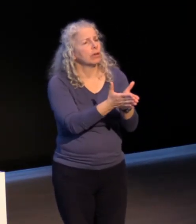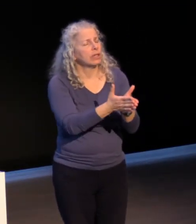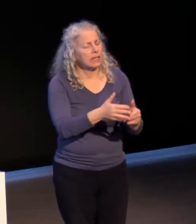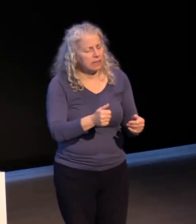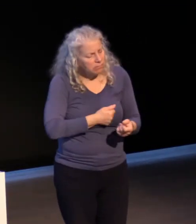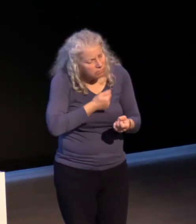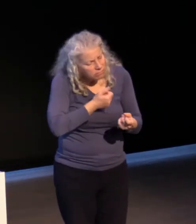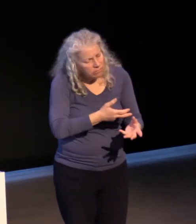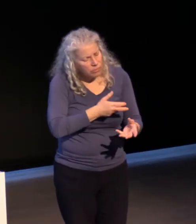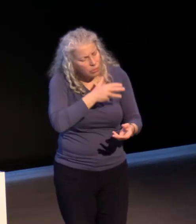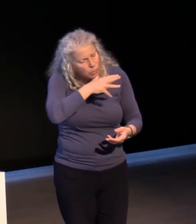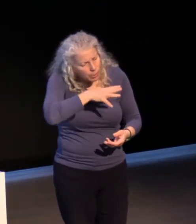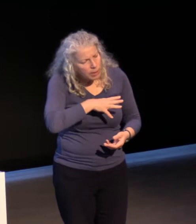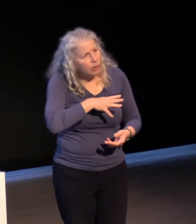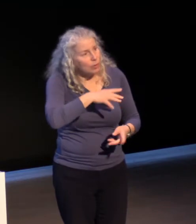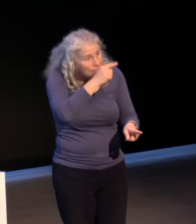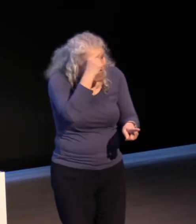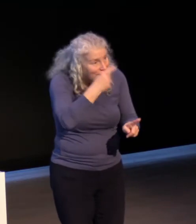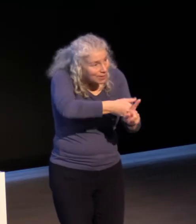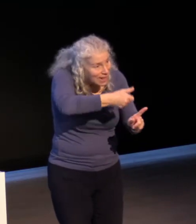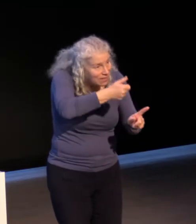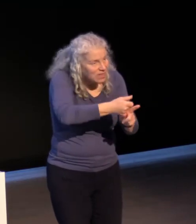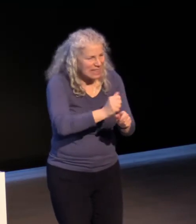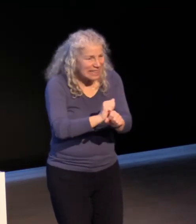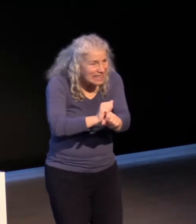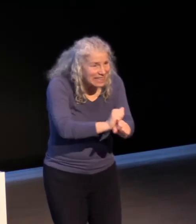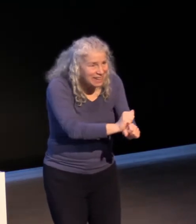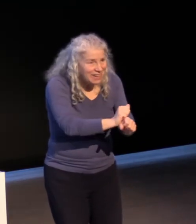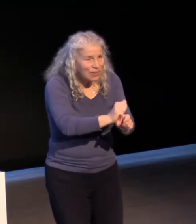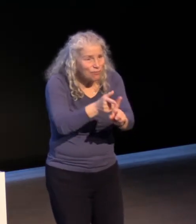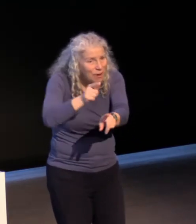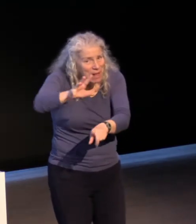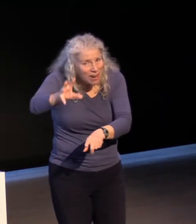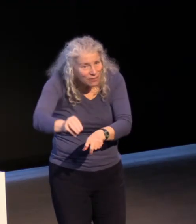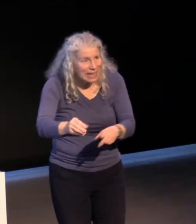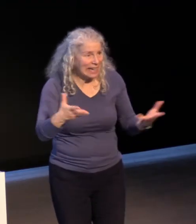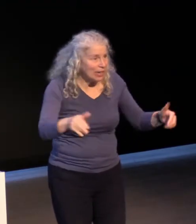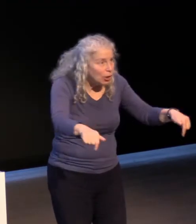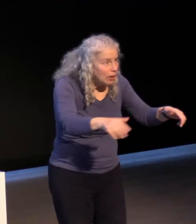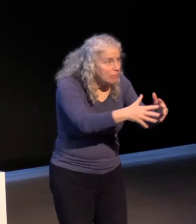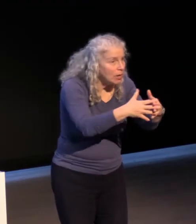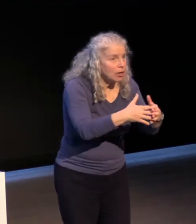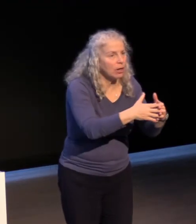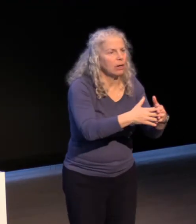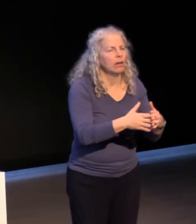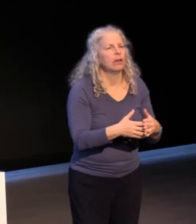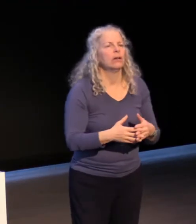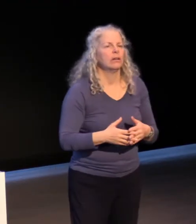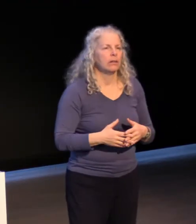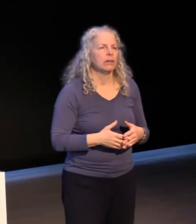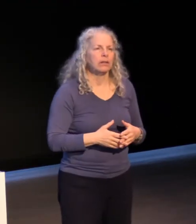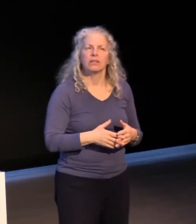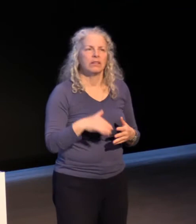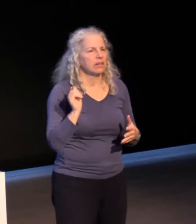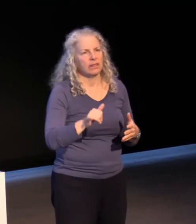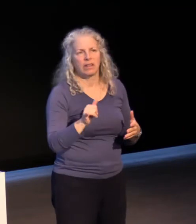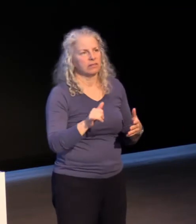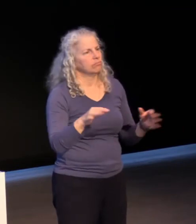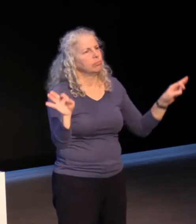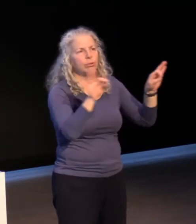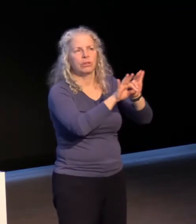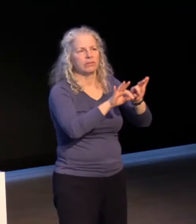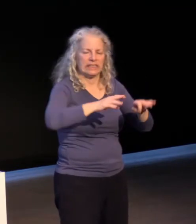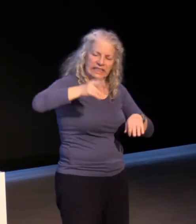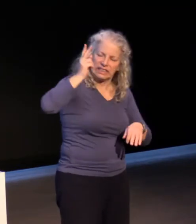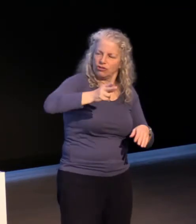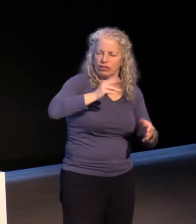woman, an enslaved African in America, no less, cemented in history. So